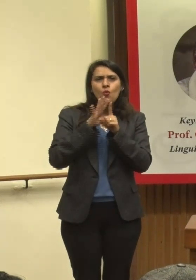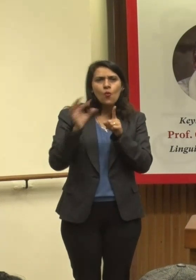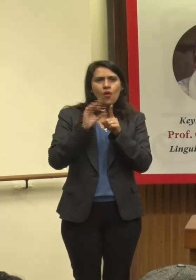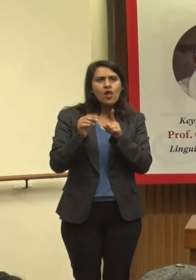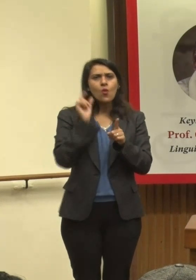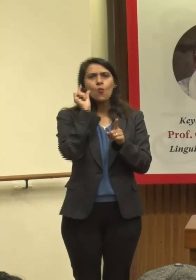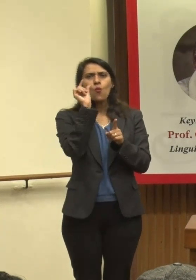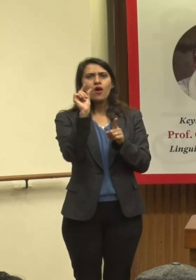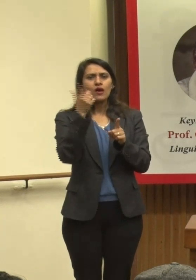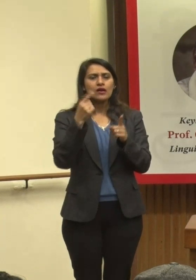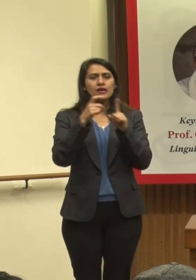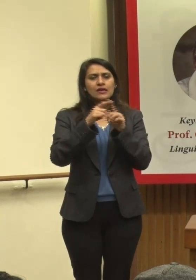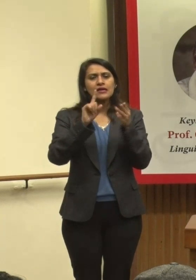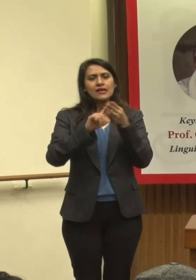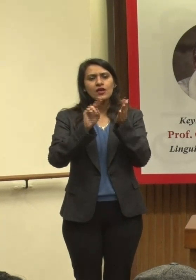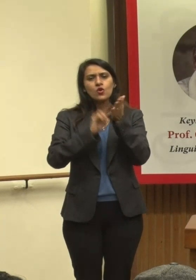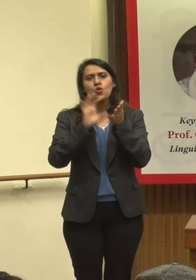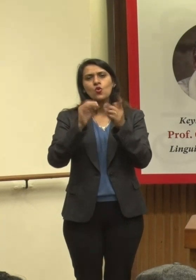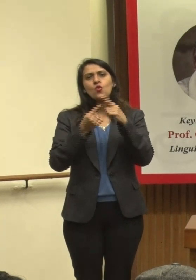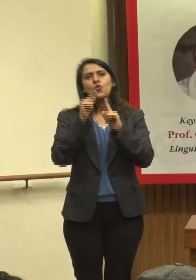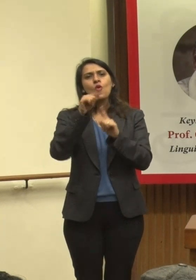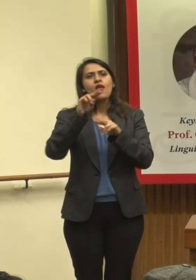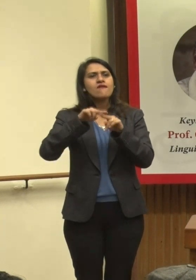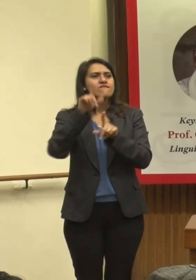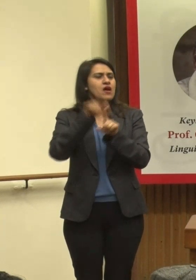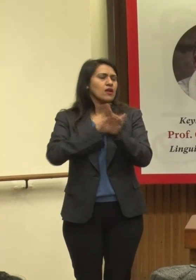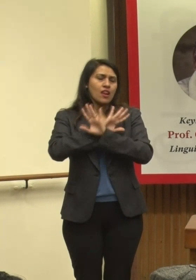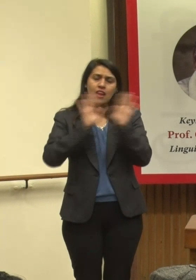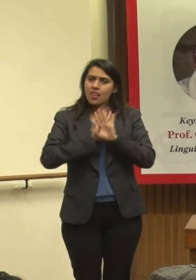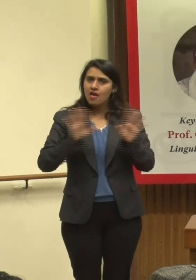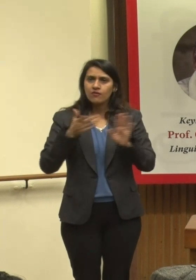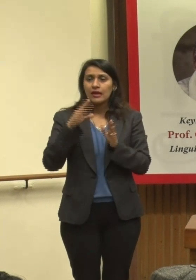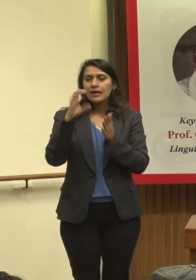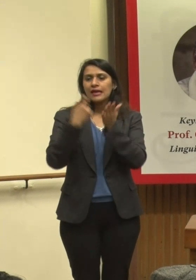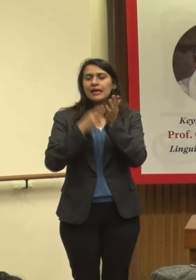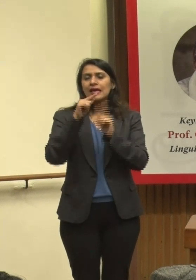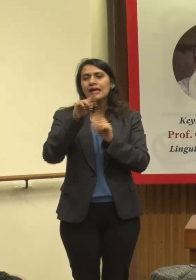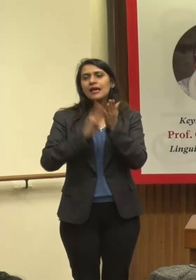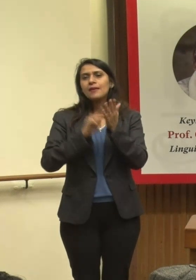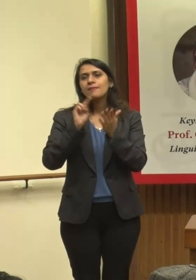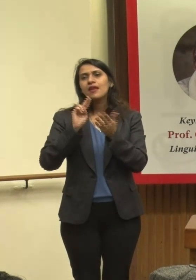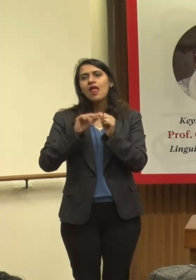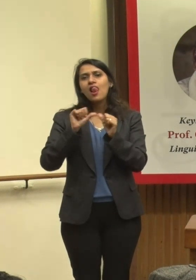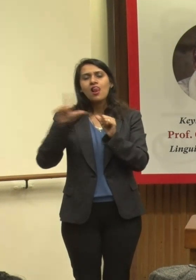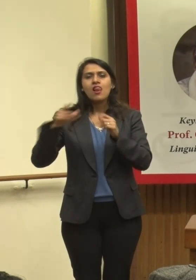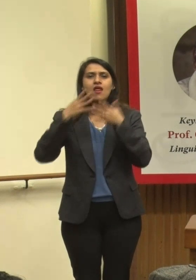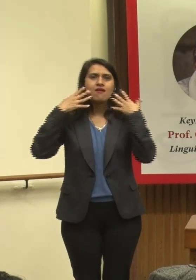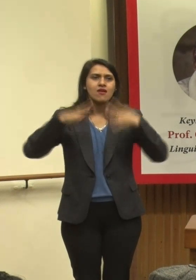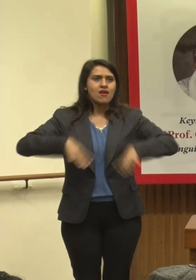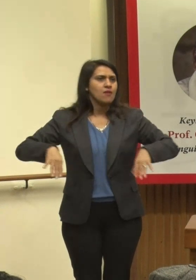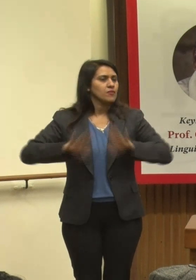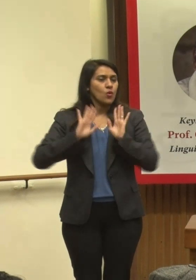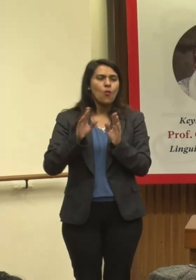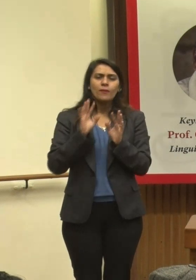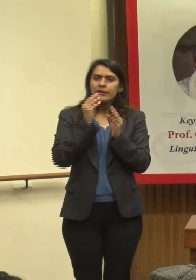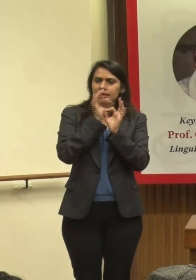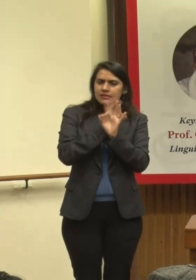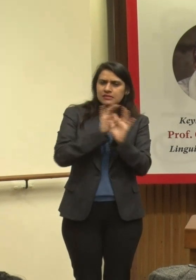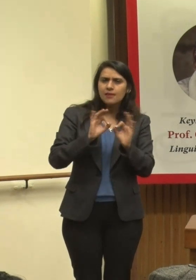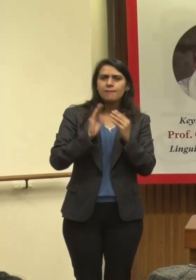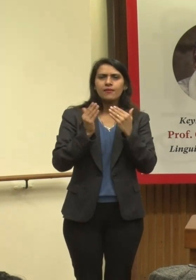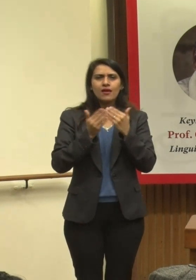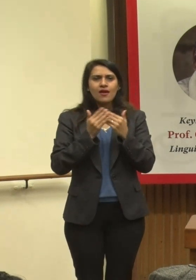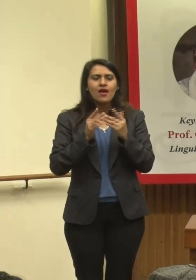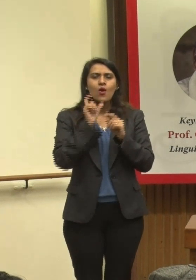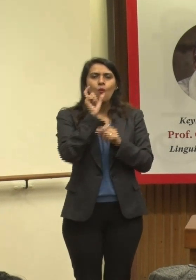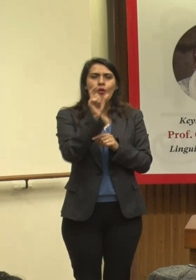that word denotified. We don't use the word criminal tribes, but in essence, we may use a more polite word. And